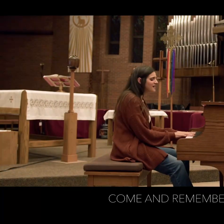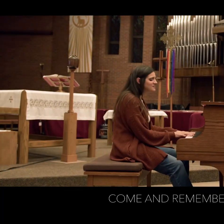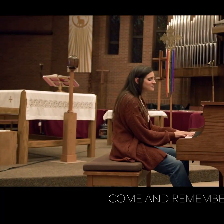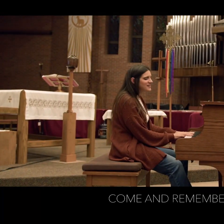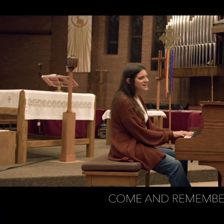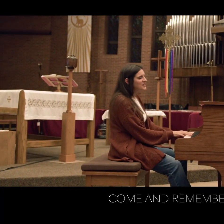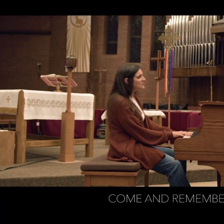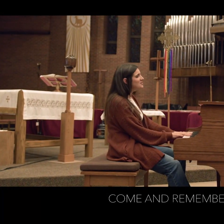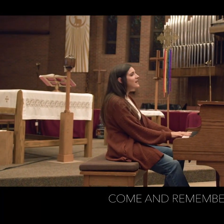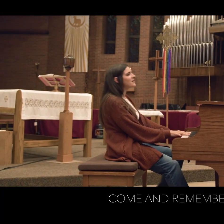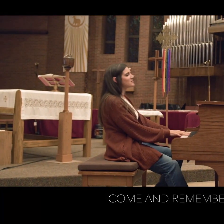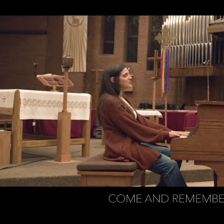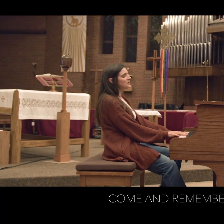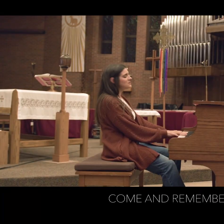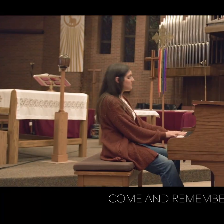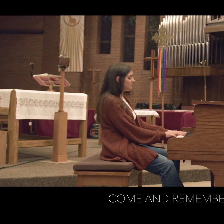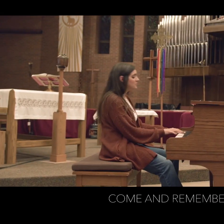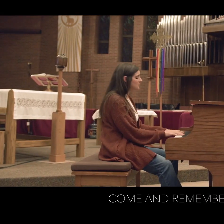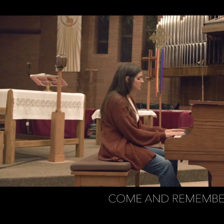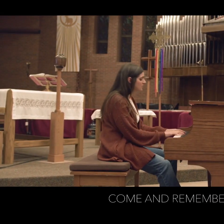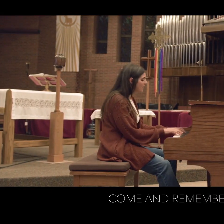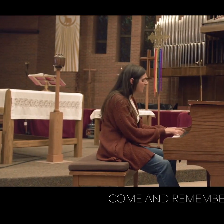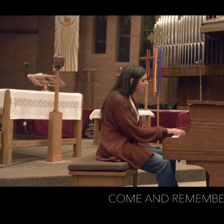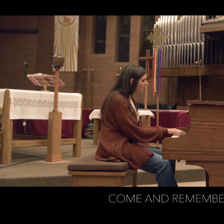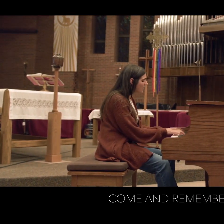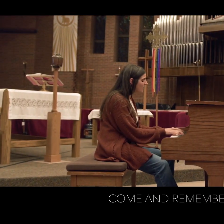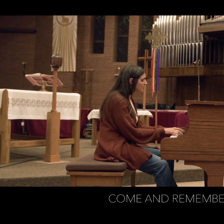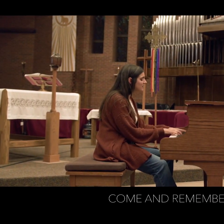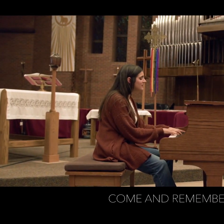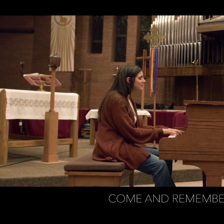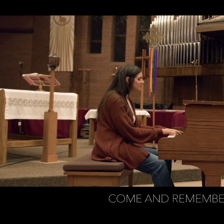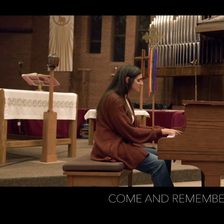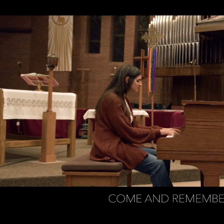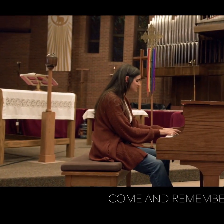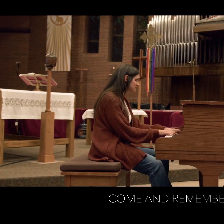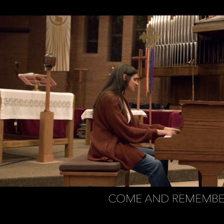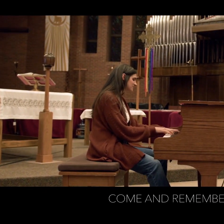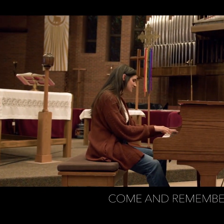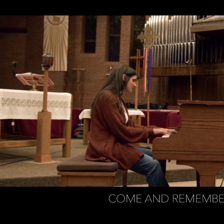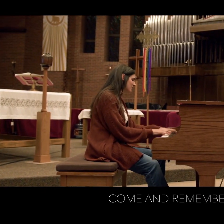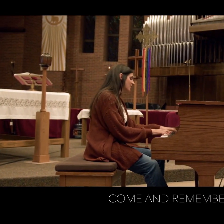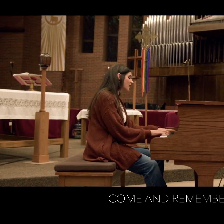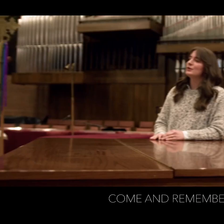home. Come and remember who you are here.